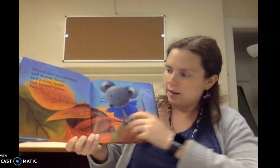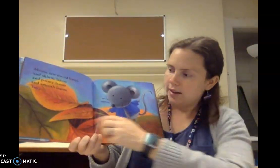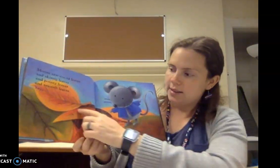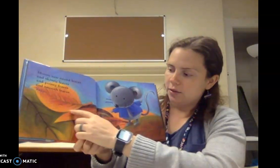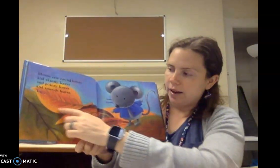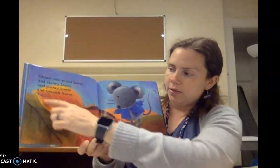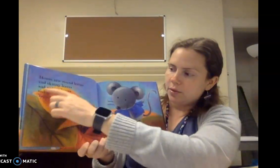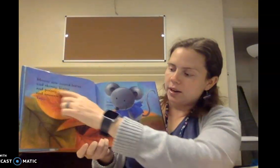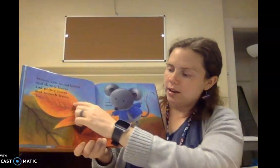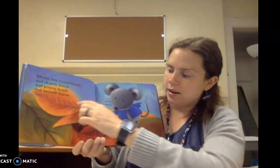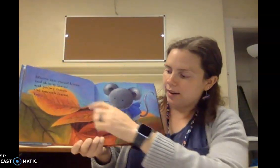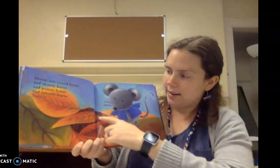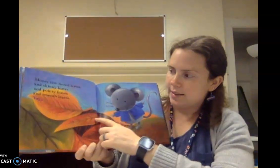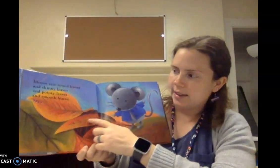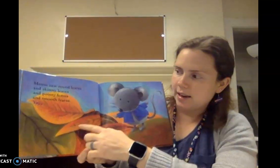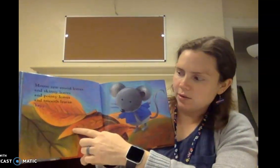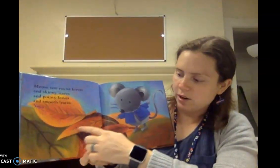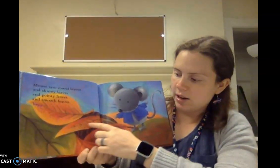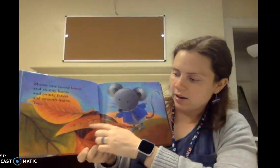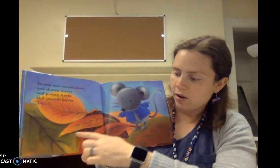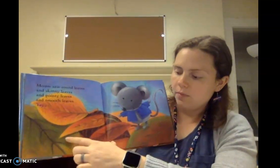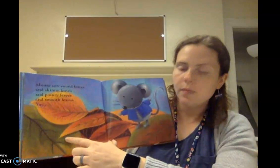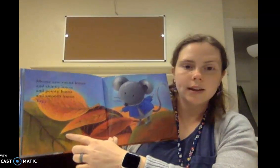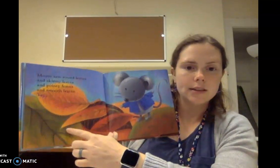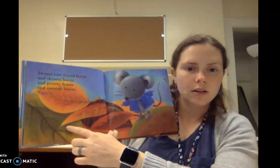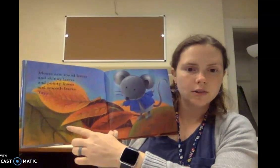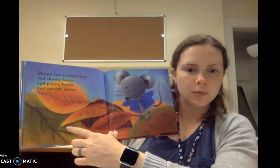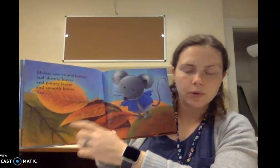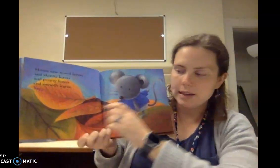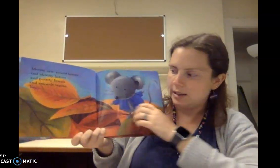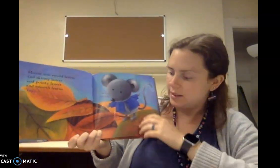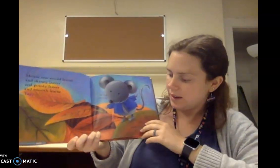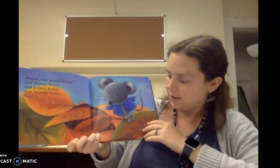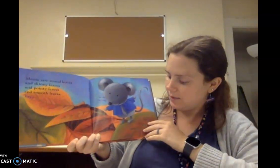I see a round one here and a skinny one here. Oh, it's also pointy, isn't it?